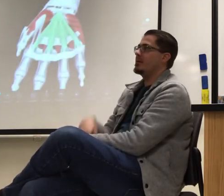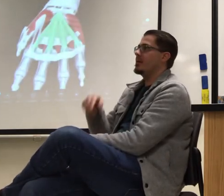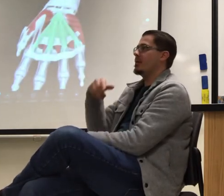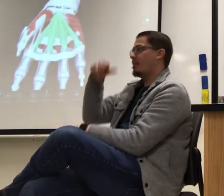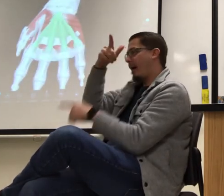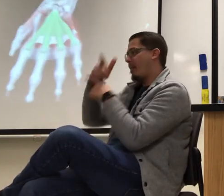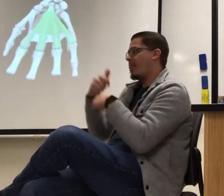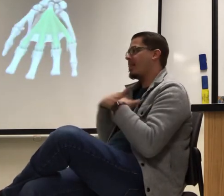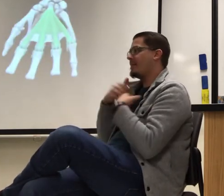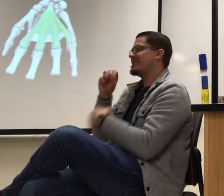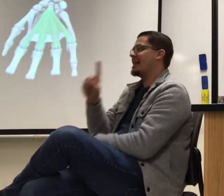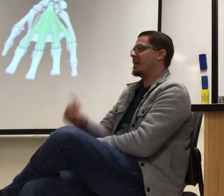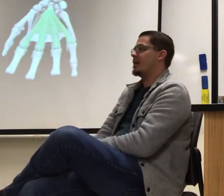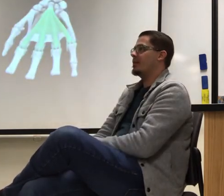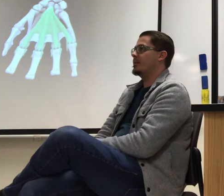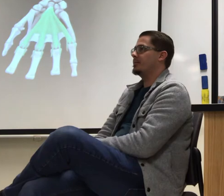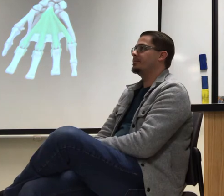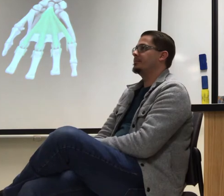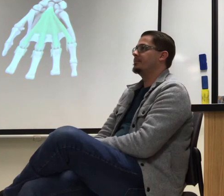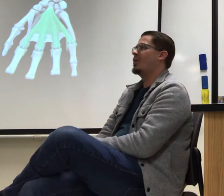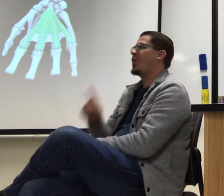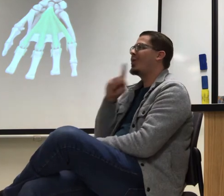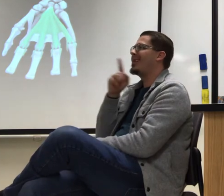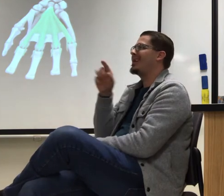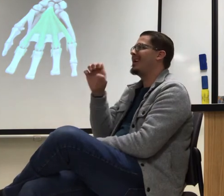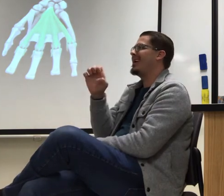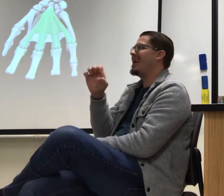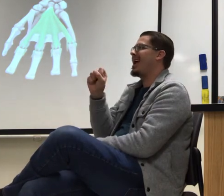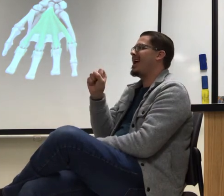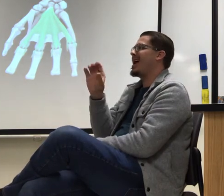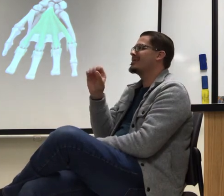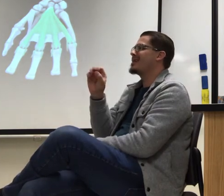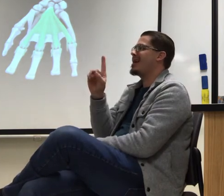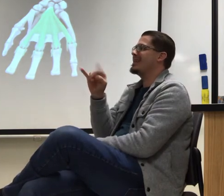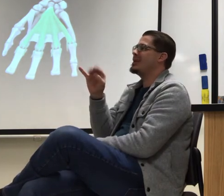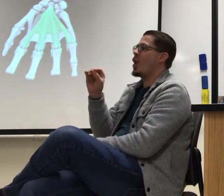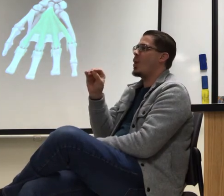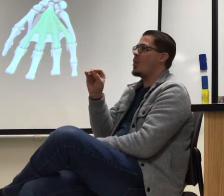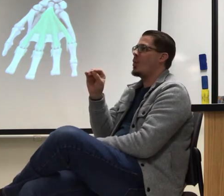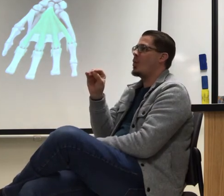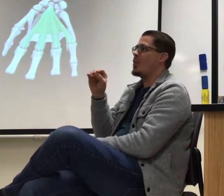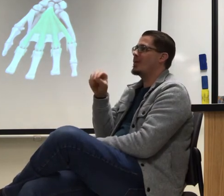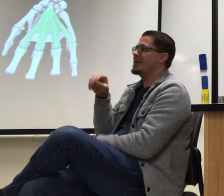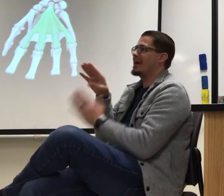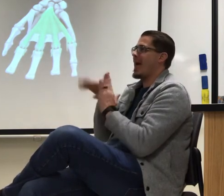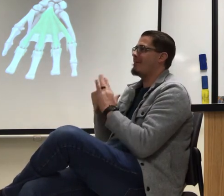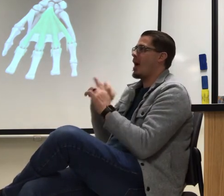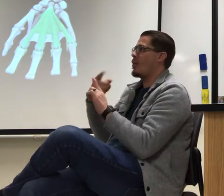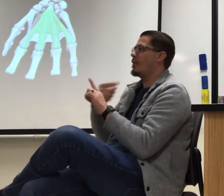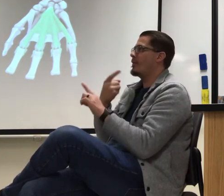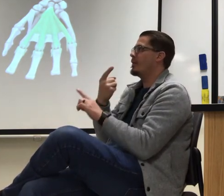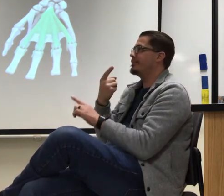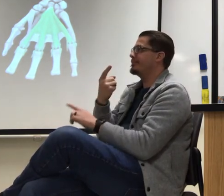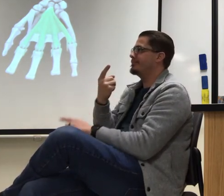Let me see what it does when I isolate it right there. So what's in green is called the palmar